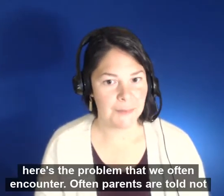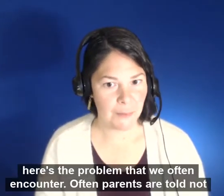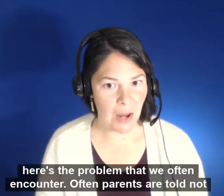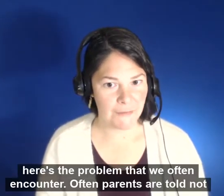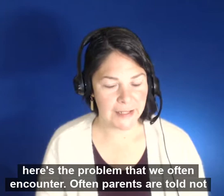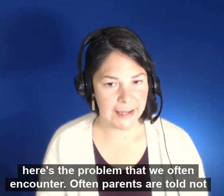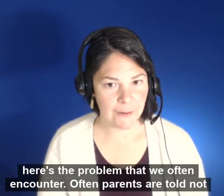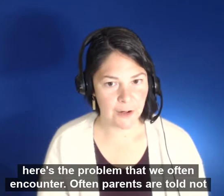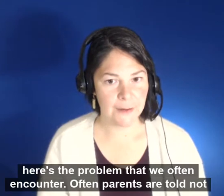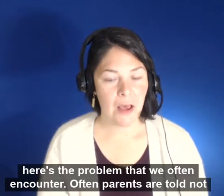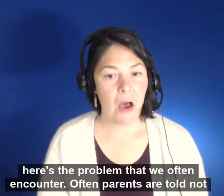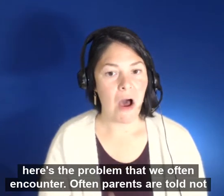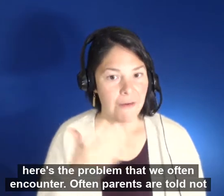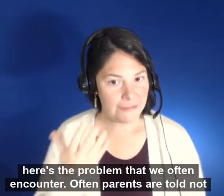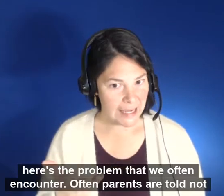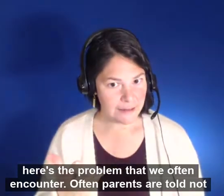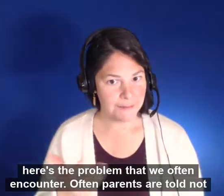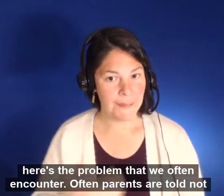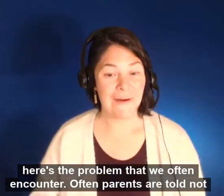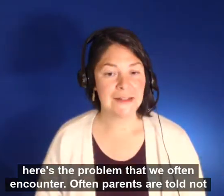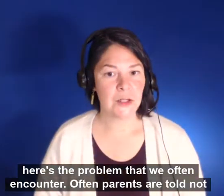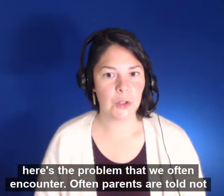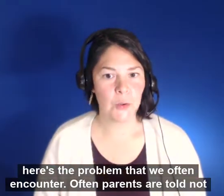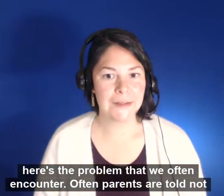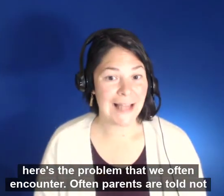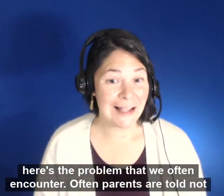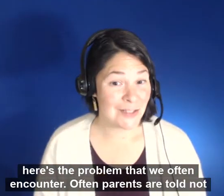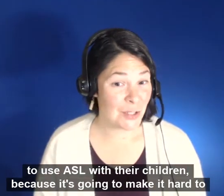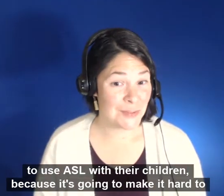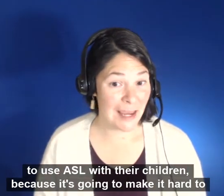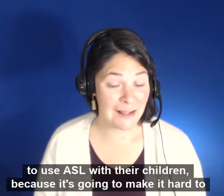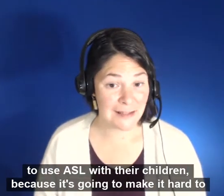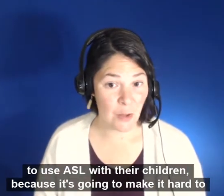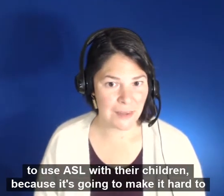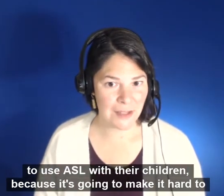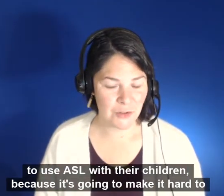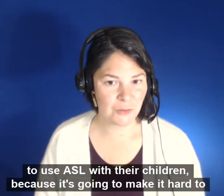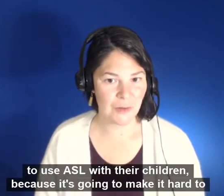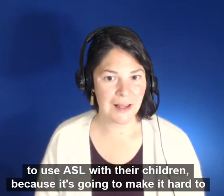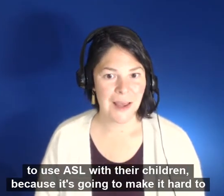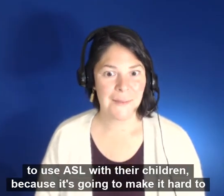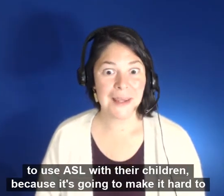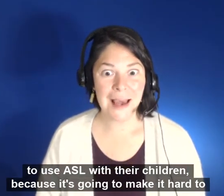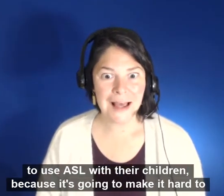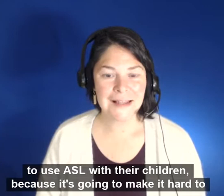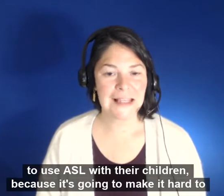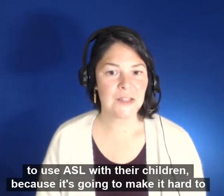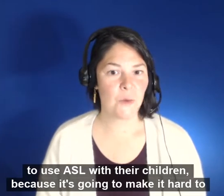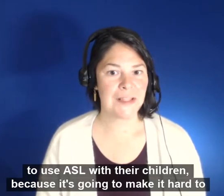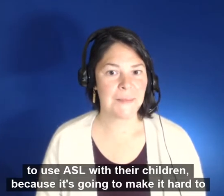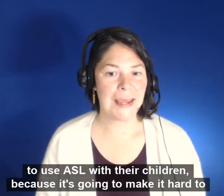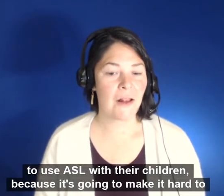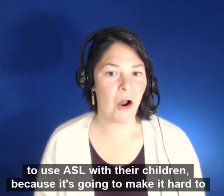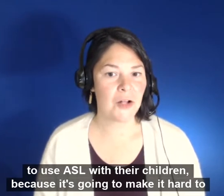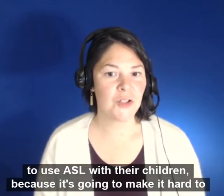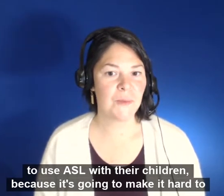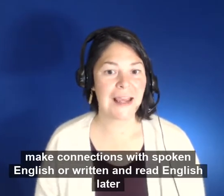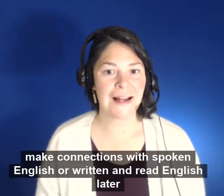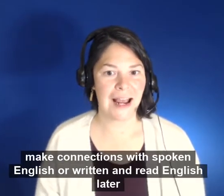that we often encounter. Often, parents are told not to use ASL with their children because it's going to make it hard to make